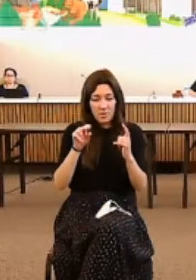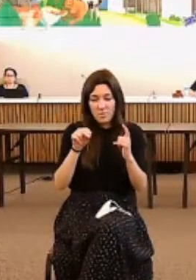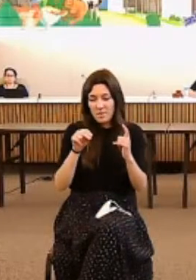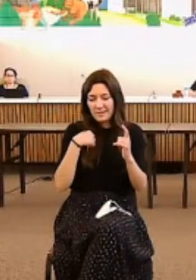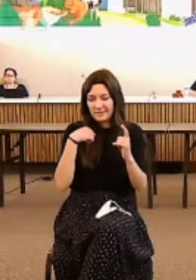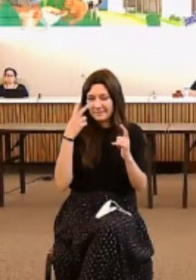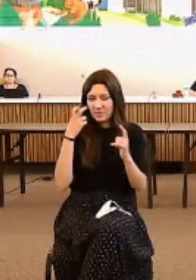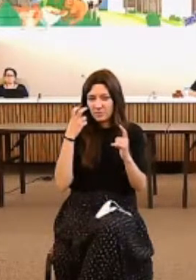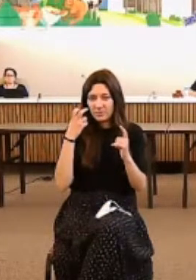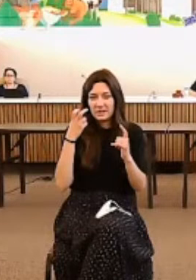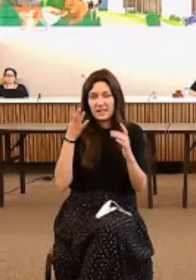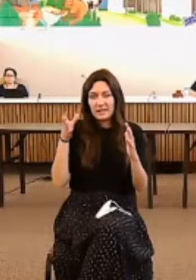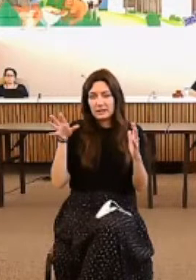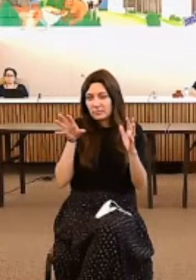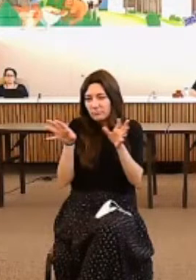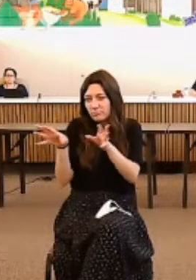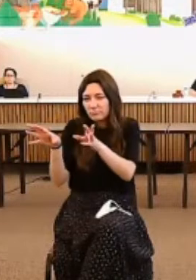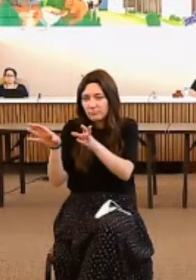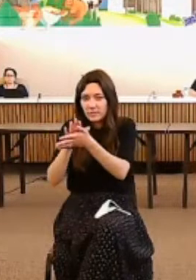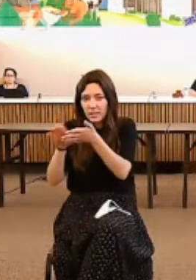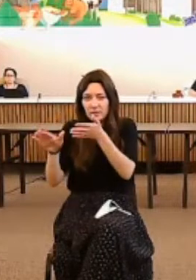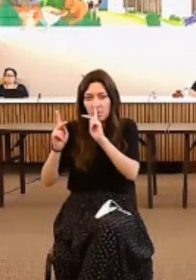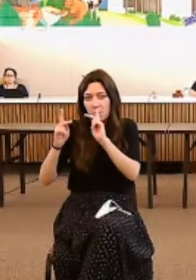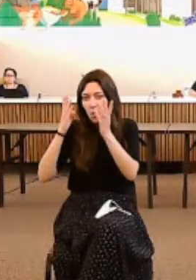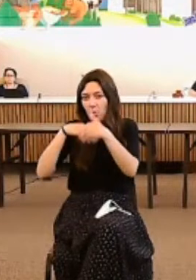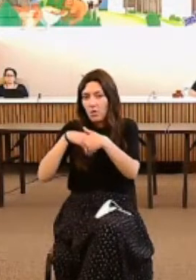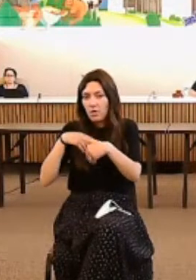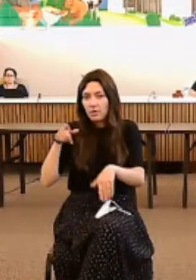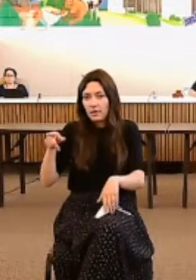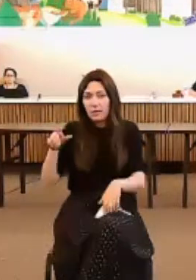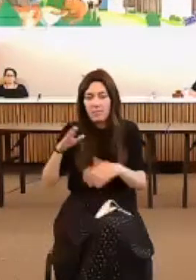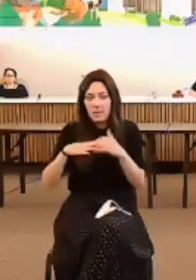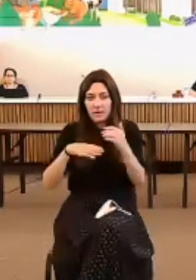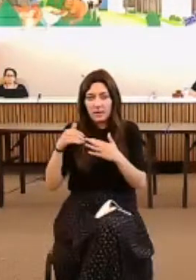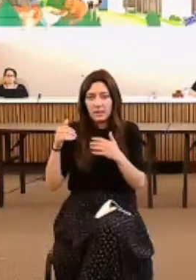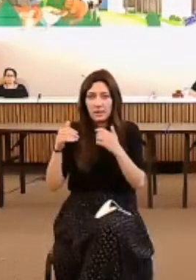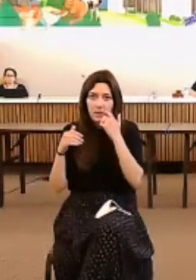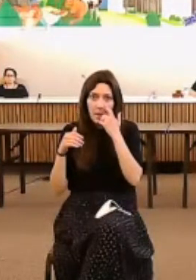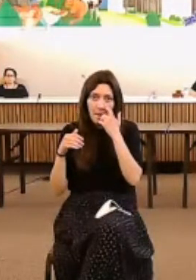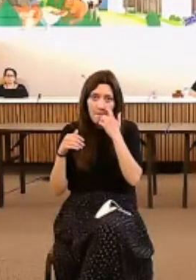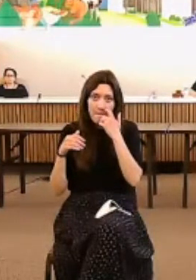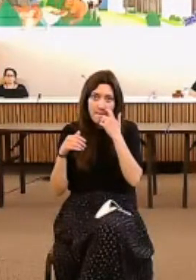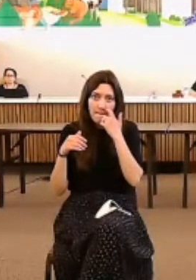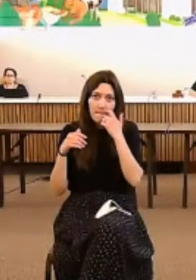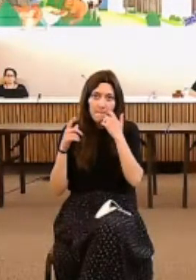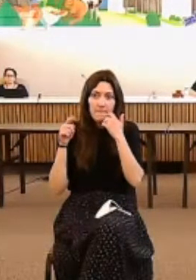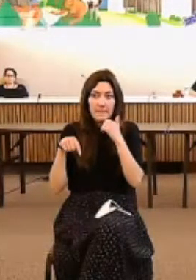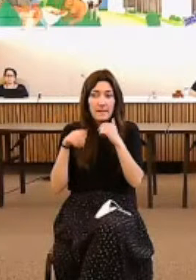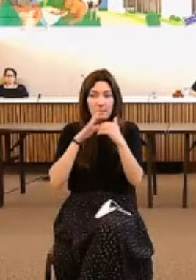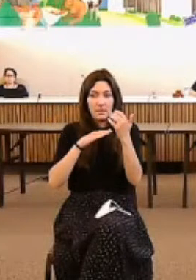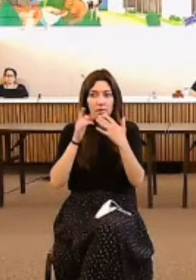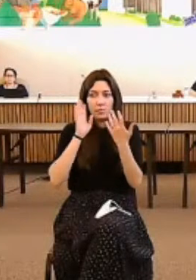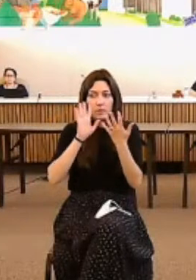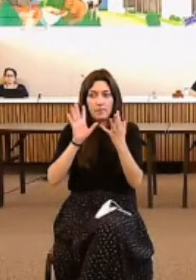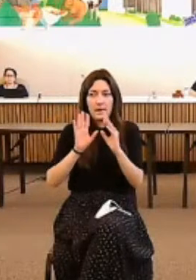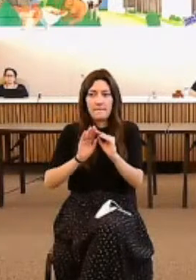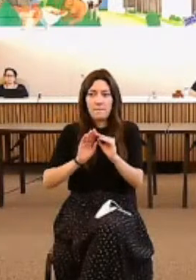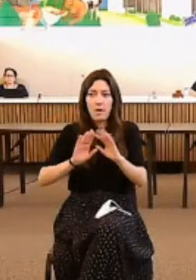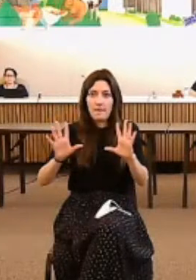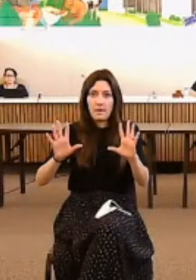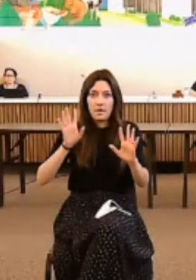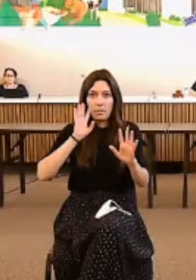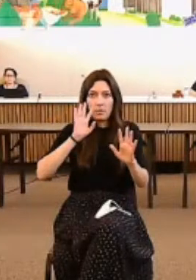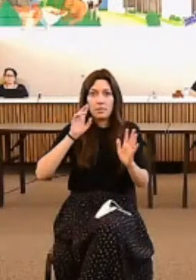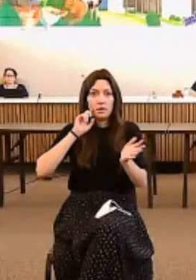into the hillside, so no one notices it. This is a very prominent building that will be noticed